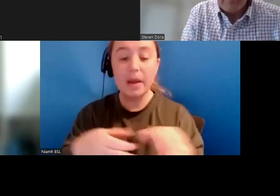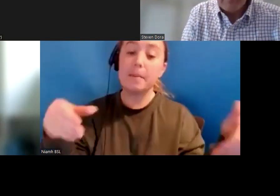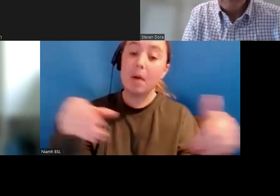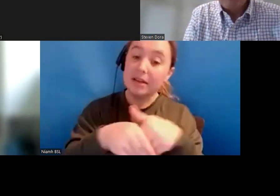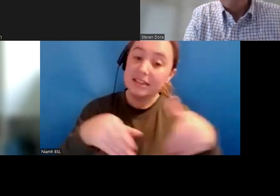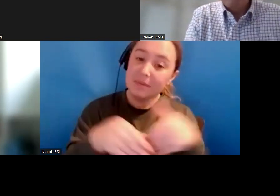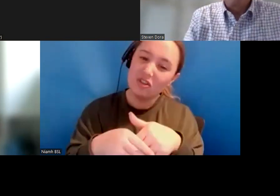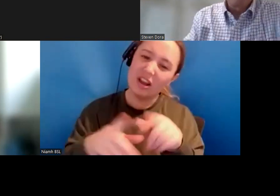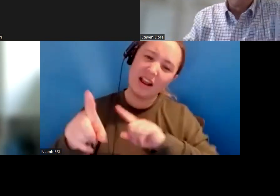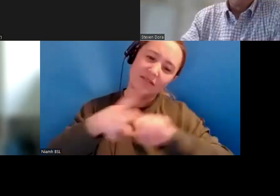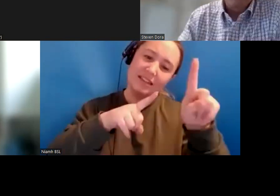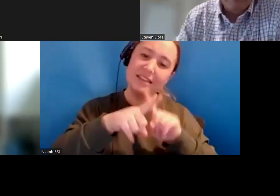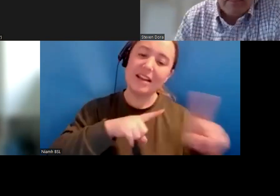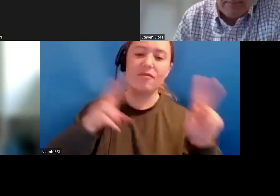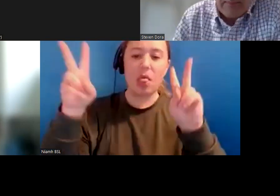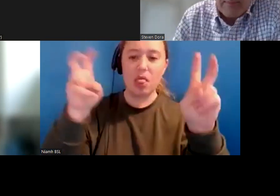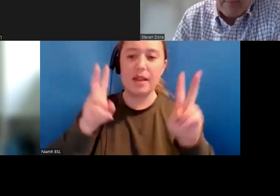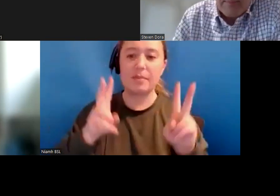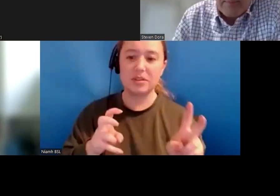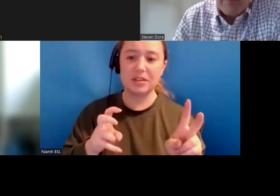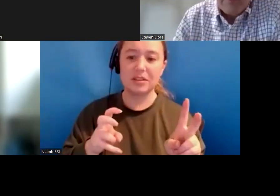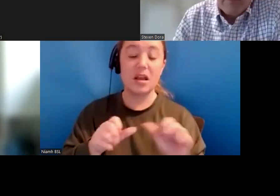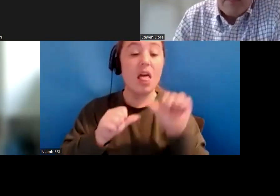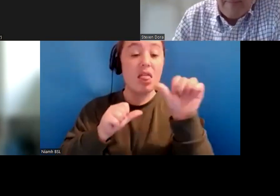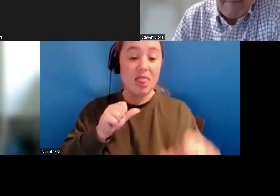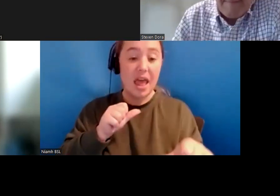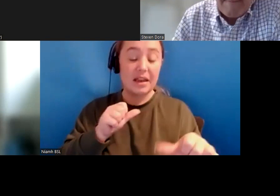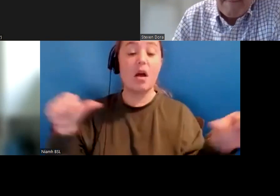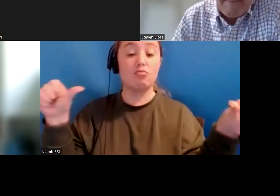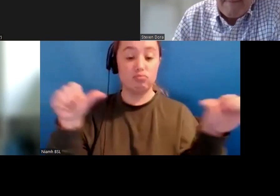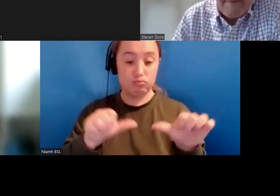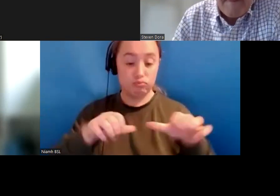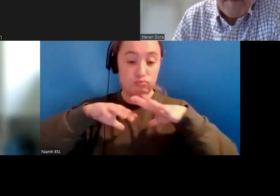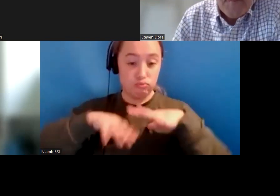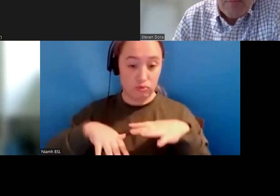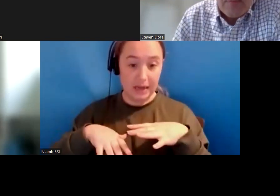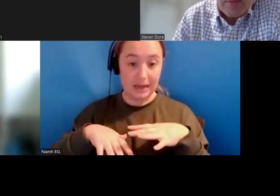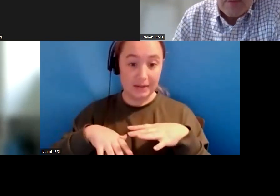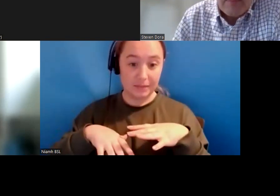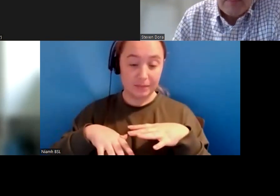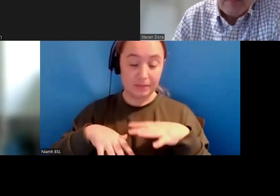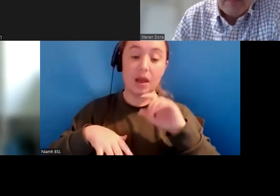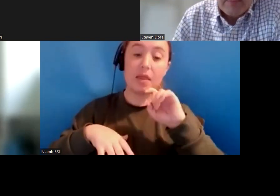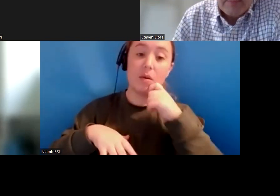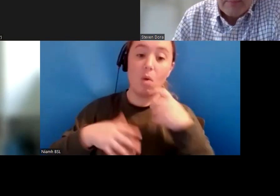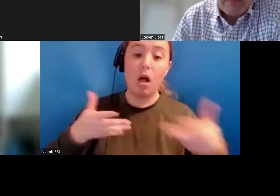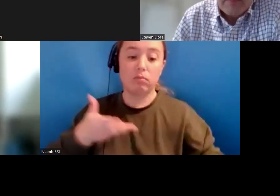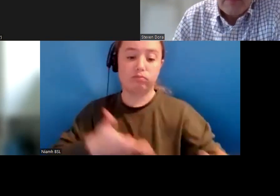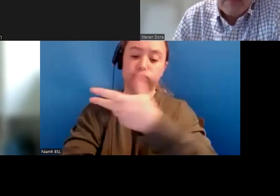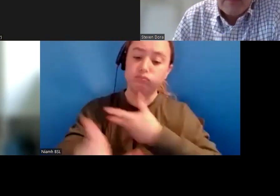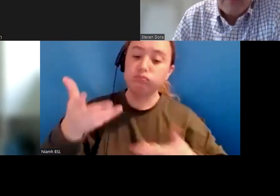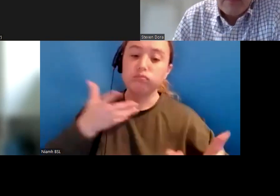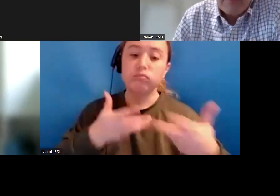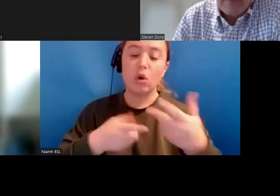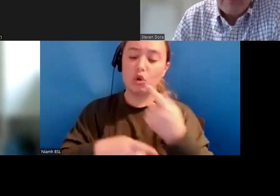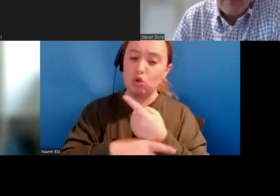around these. We will then take a short break and come back together to discuss what was kind of shared in the breakout rooms,